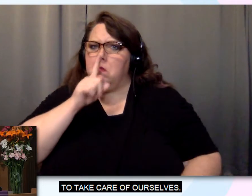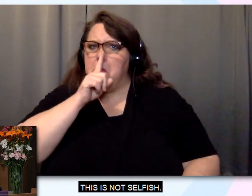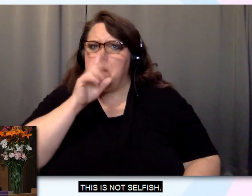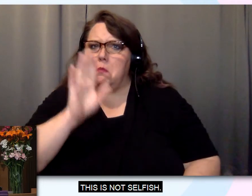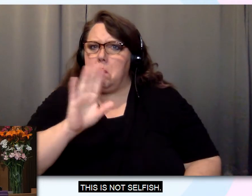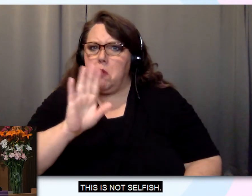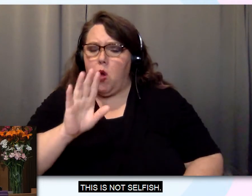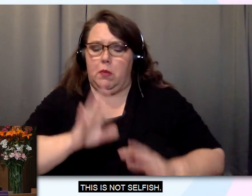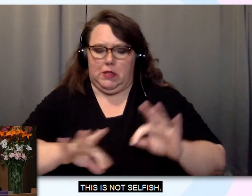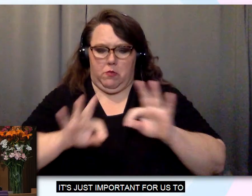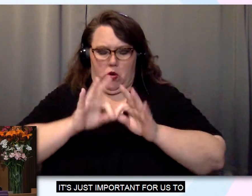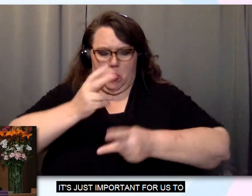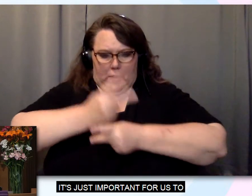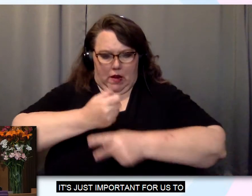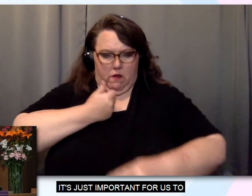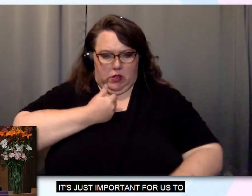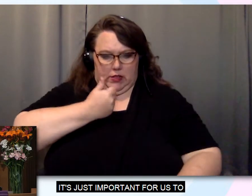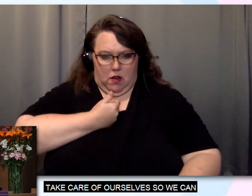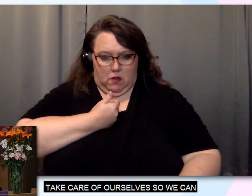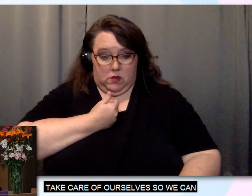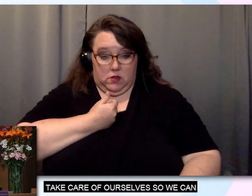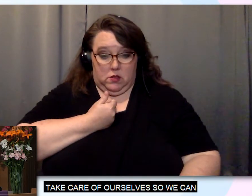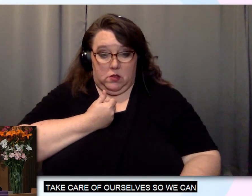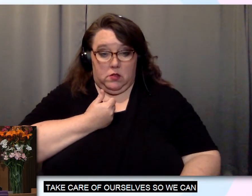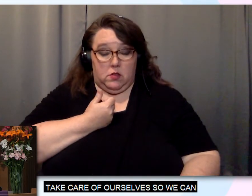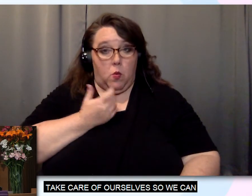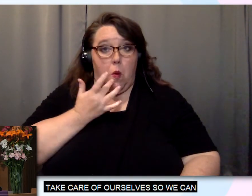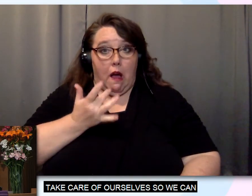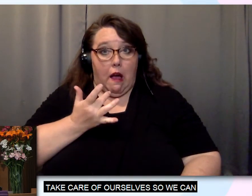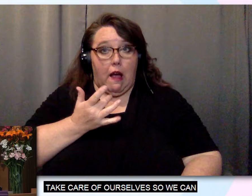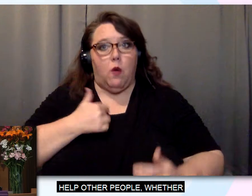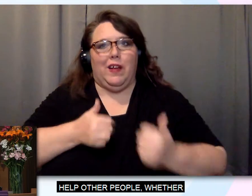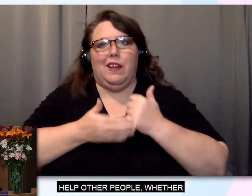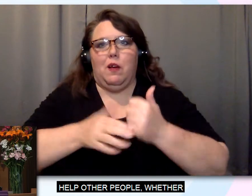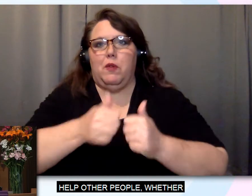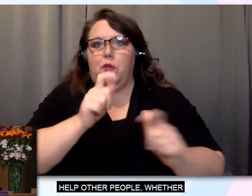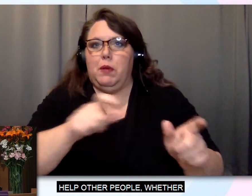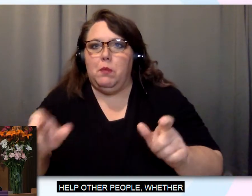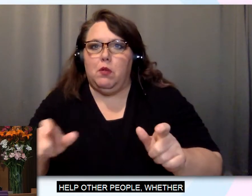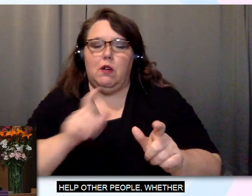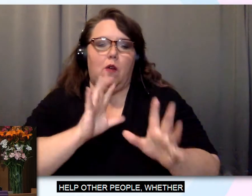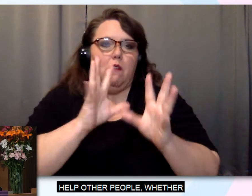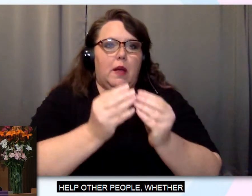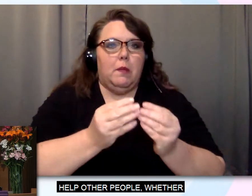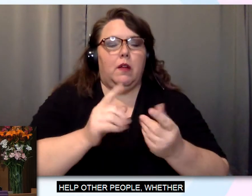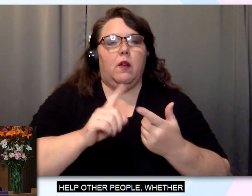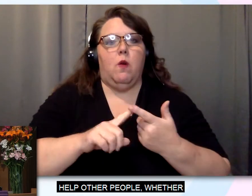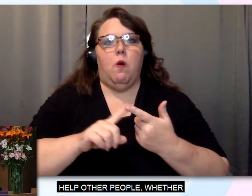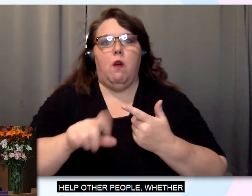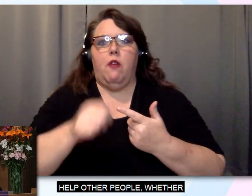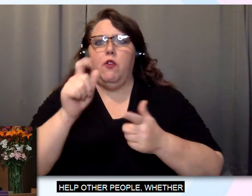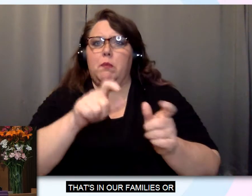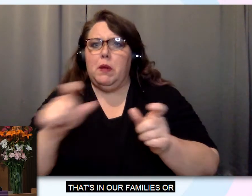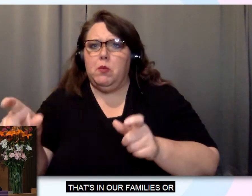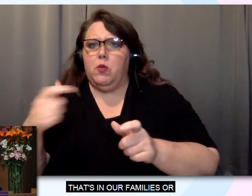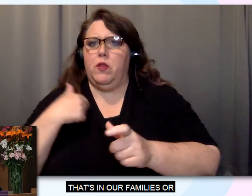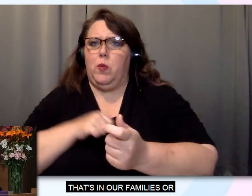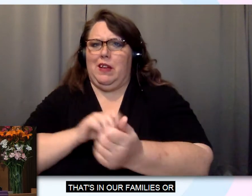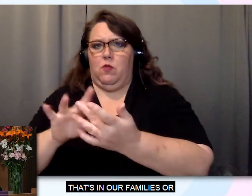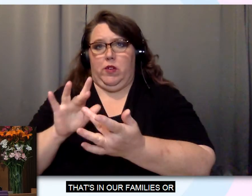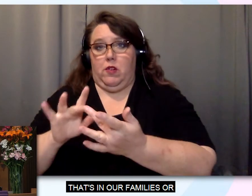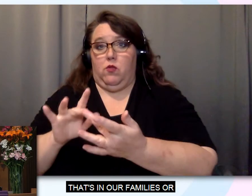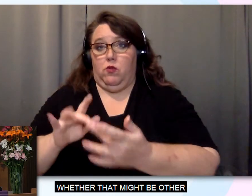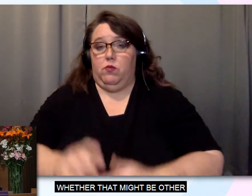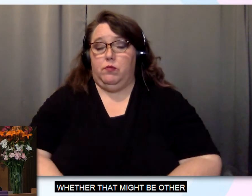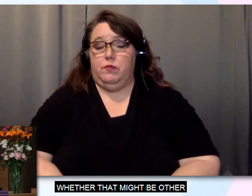selfish. It's just important for us to take care of ourselves so we can help other people, whether that's in our families or whether that might be